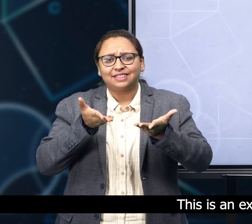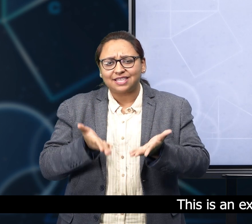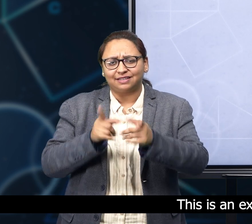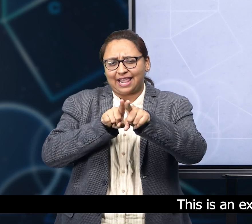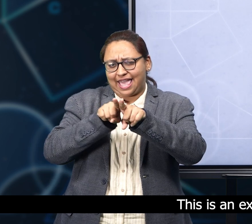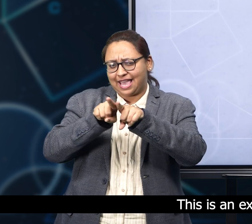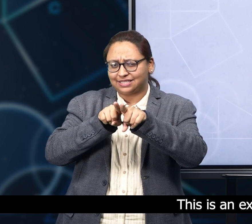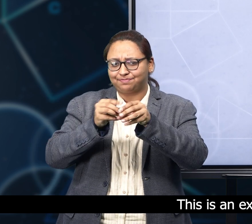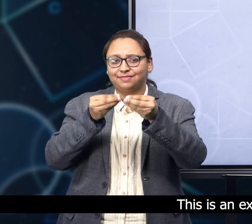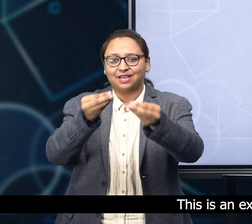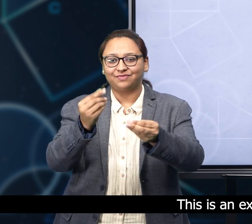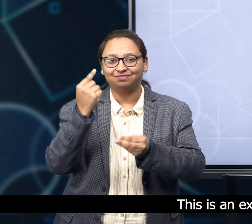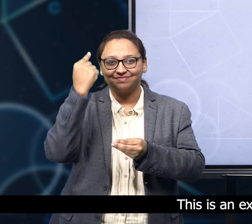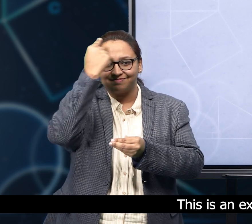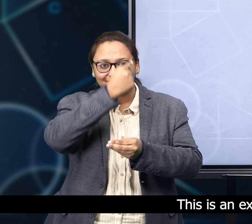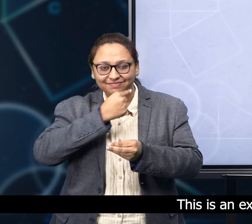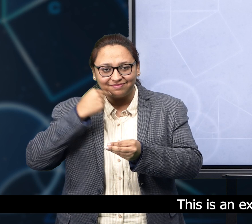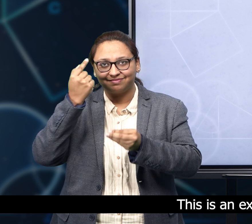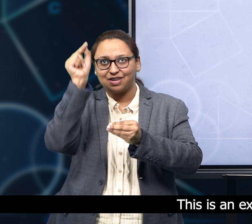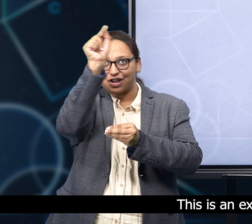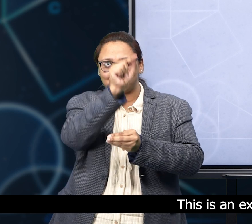This is an example of symmetry.